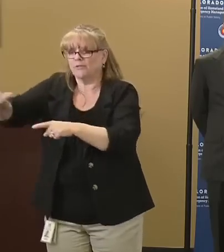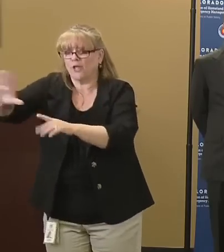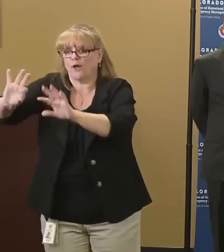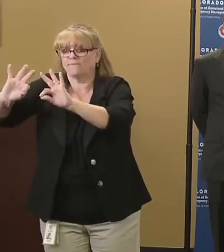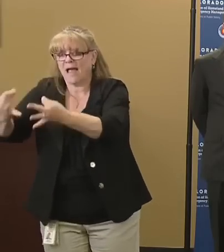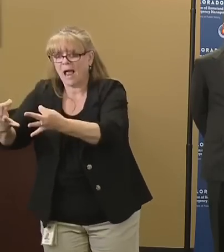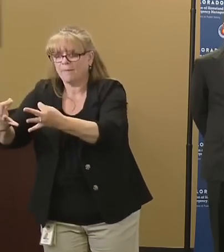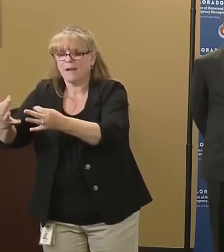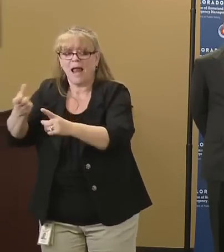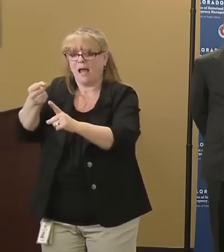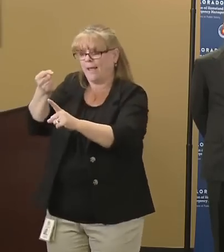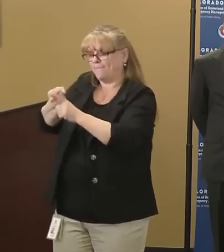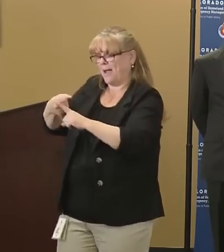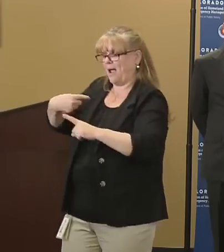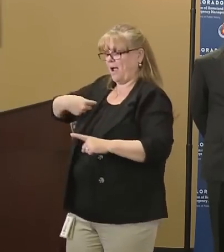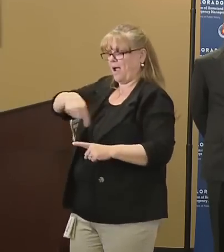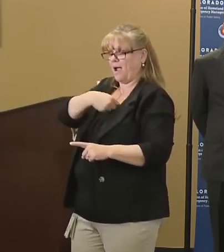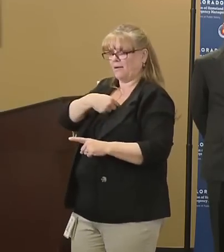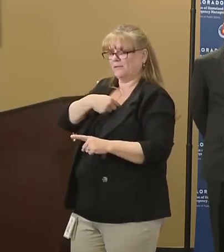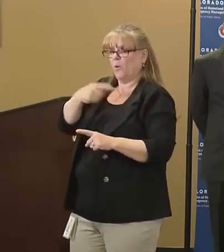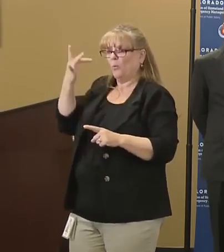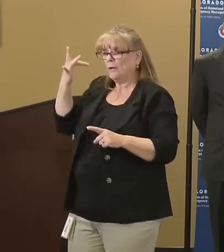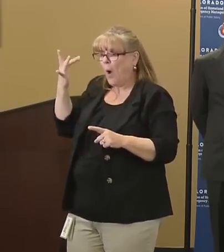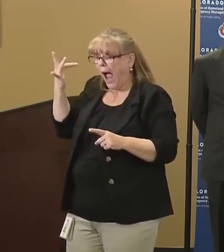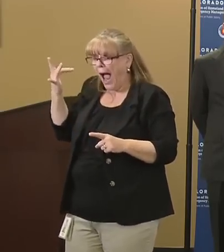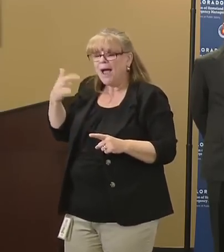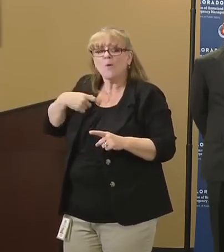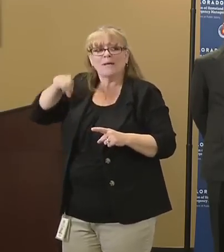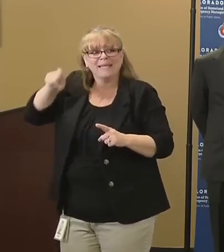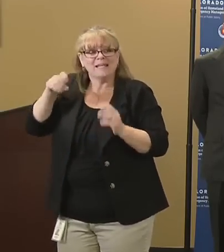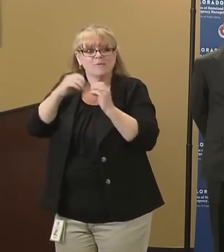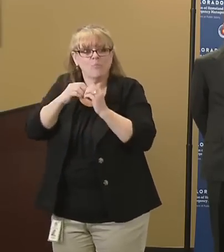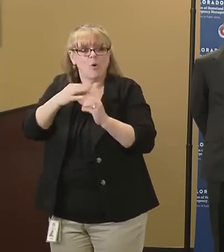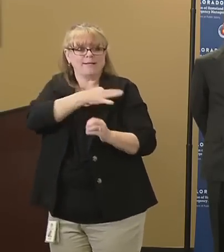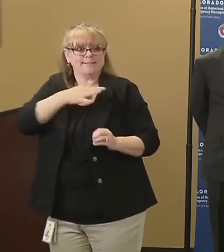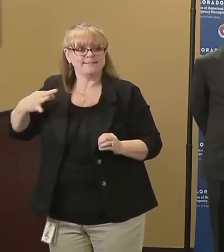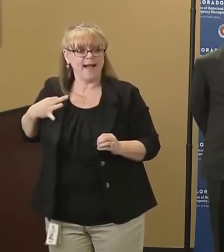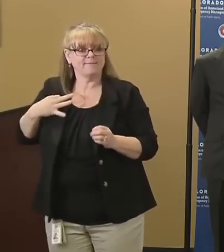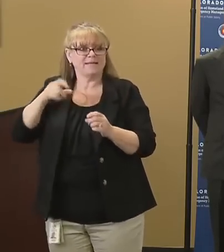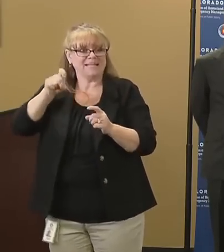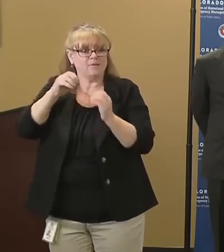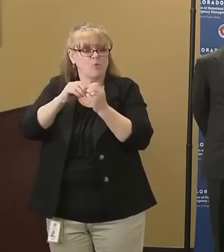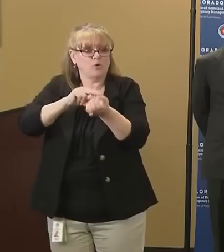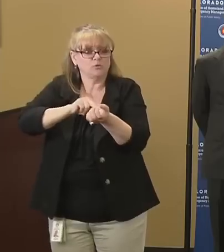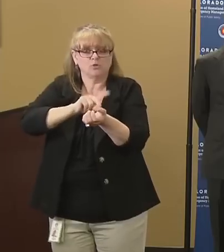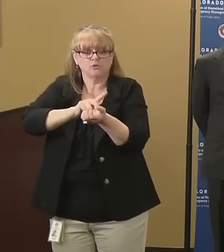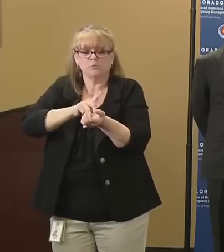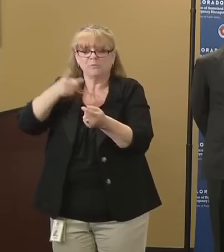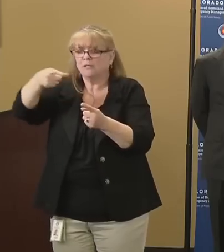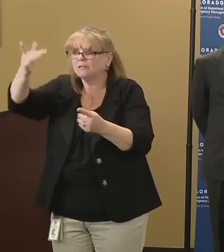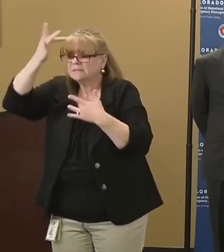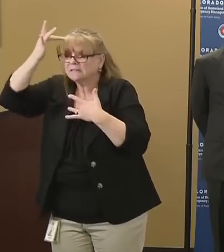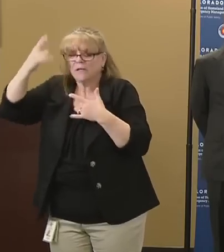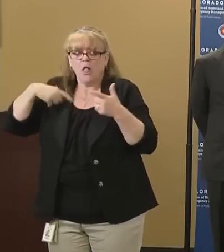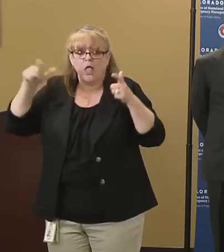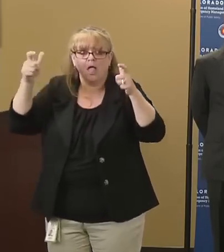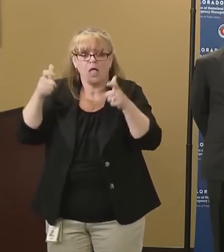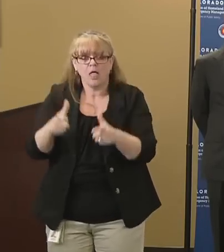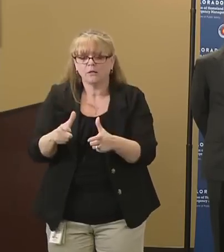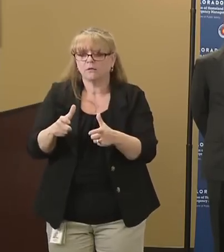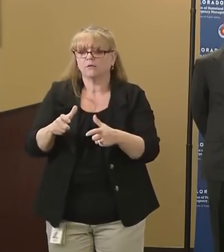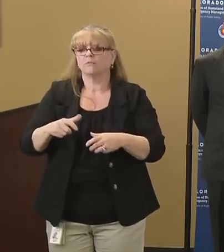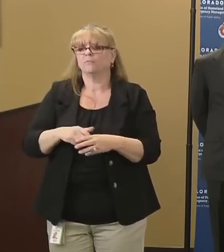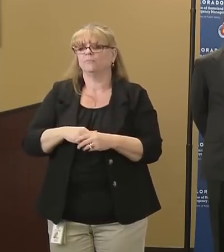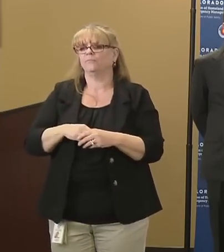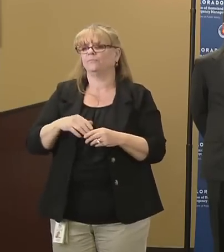critical medical staff at a time when we need them the most. One example is my colleague, Dr. Catherine M. She's an